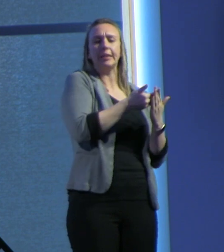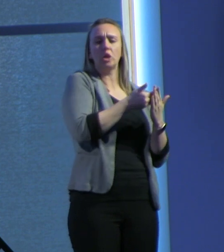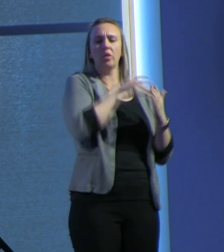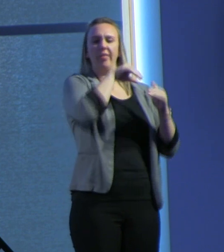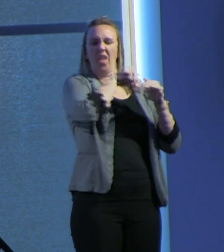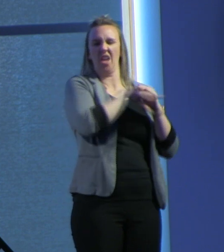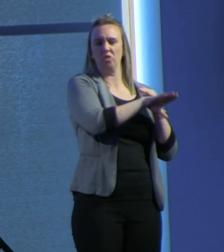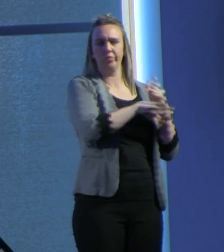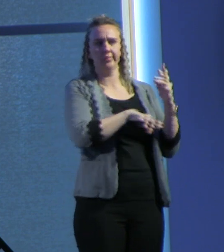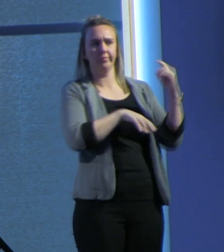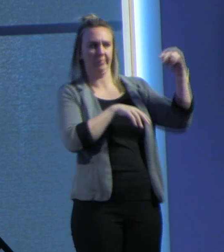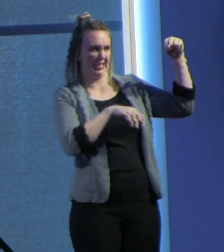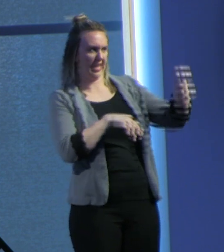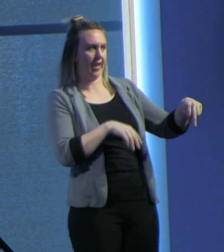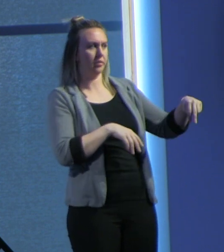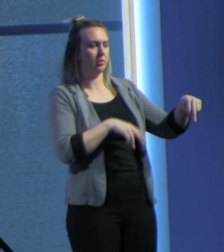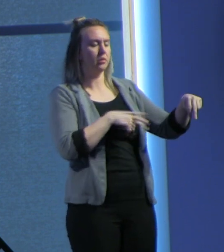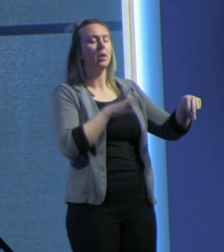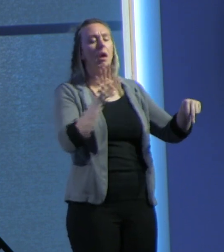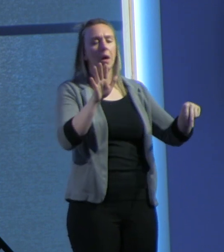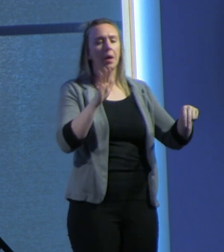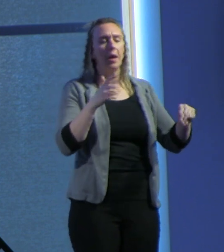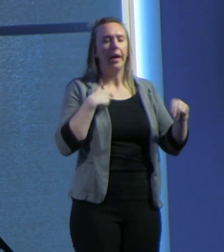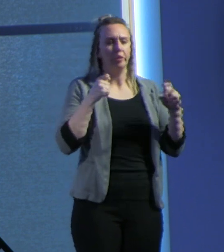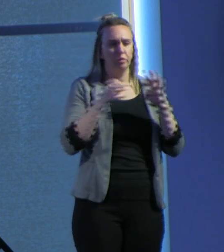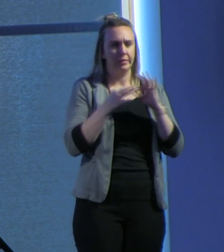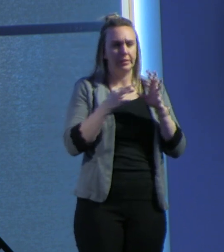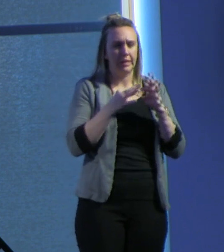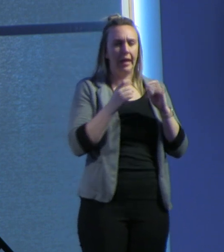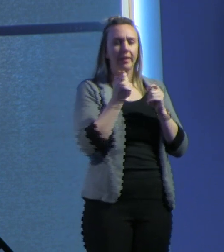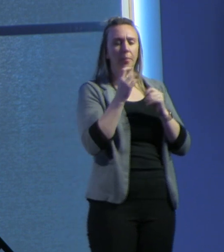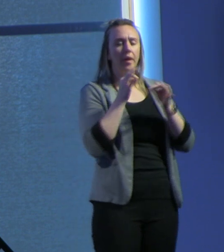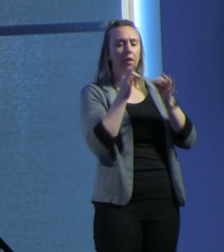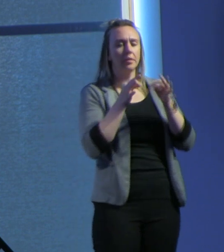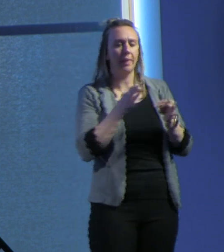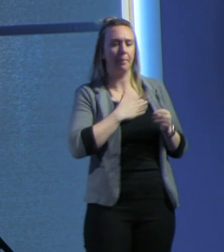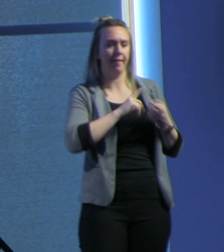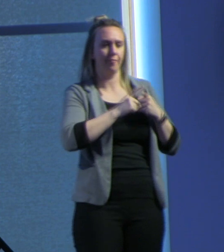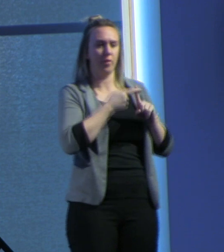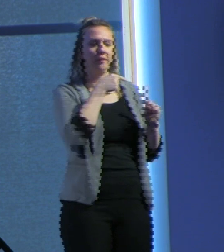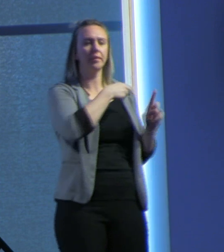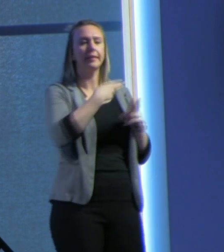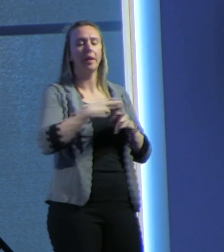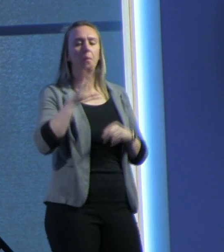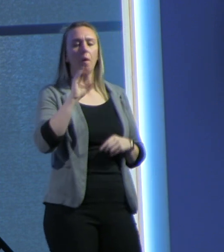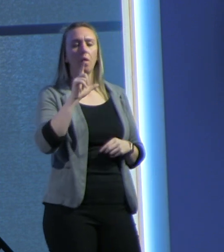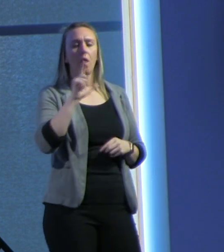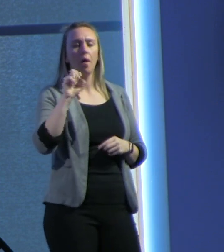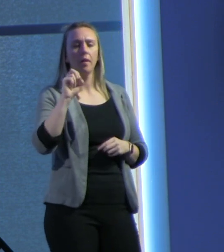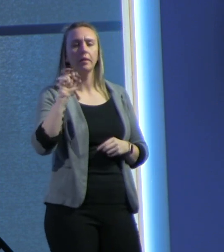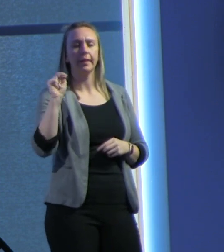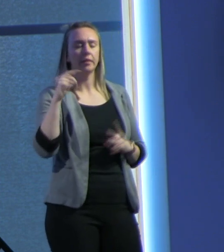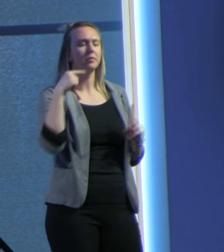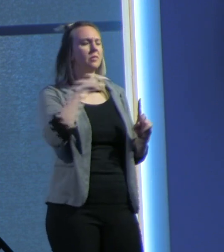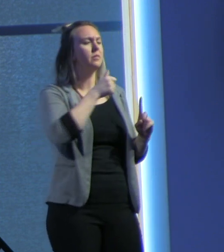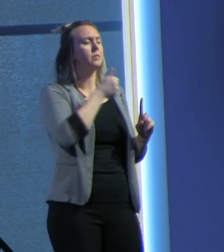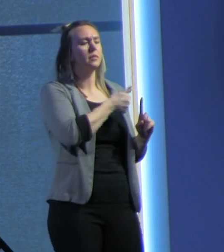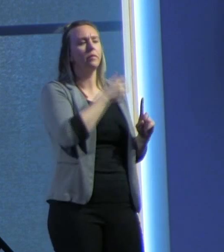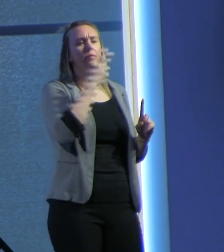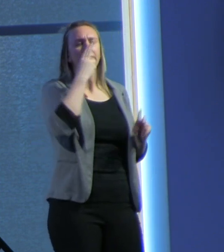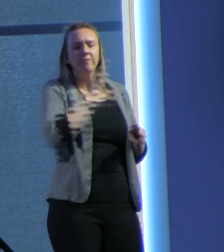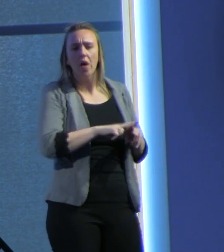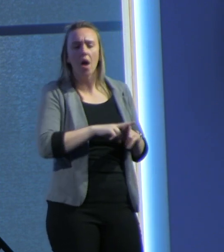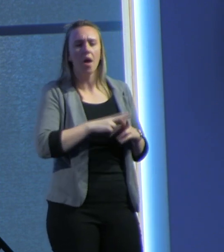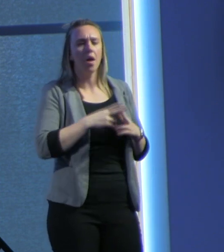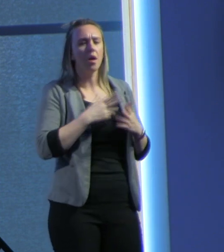there. And I should say a little bit about my friend Colleen. She is so fun, so the life of the party.